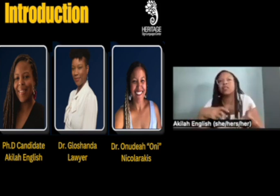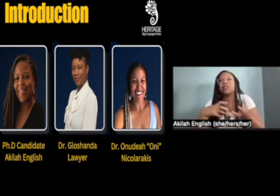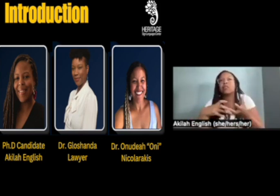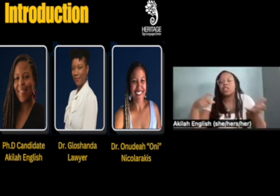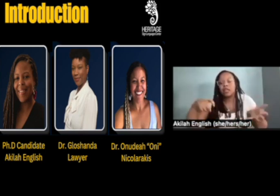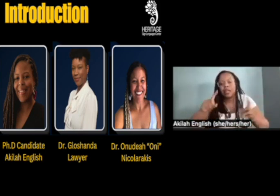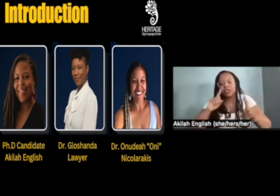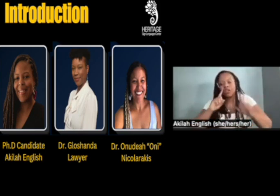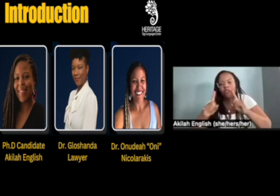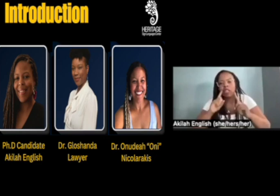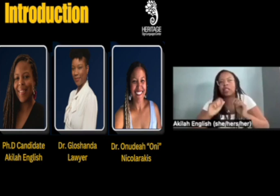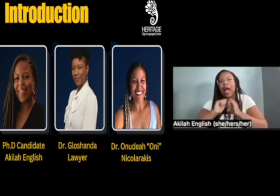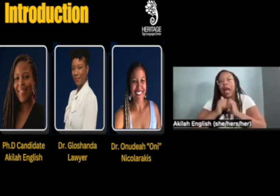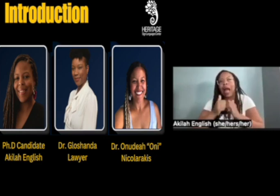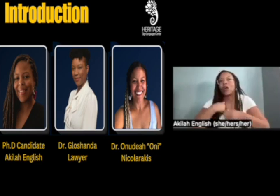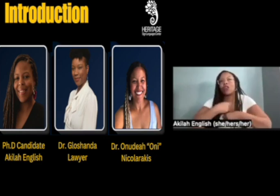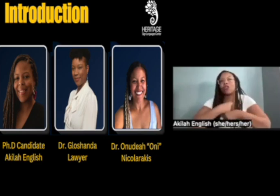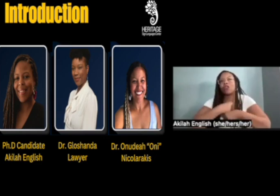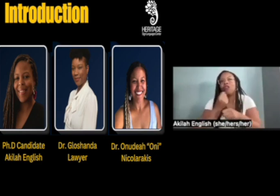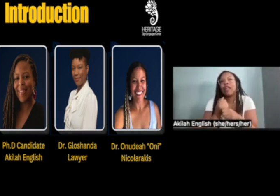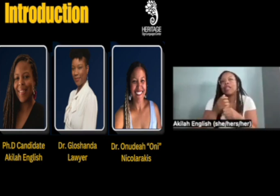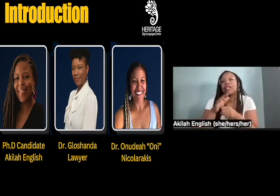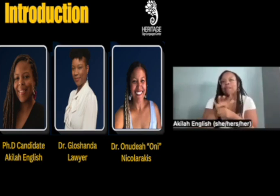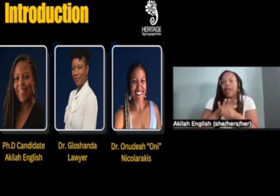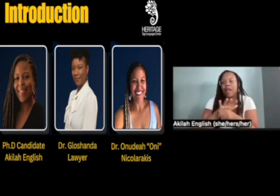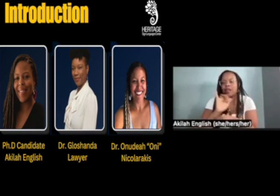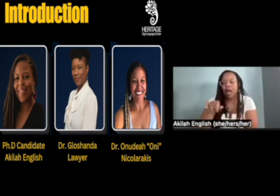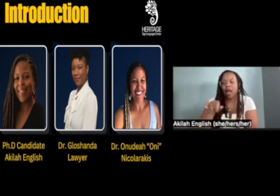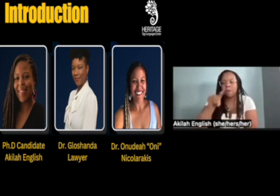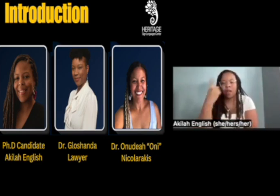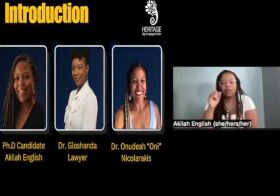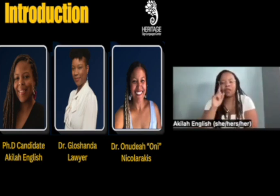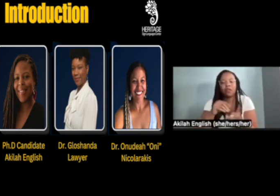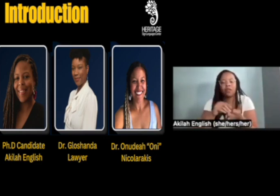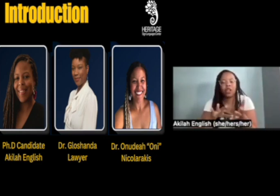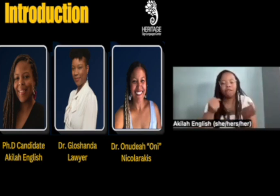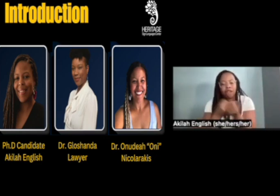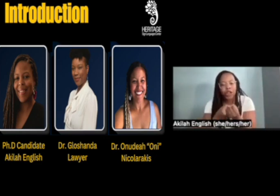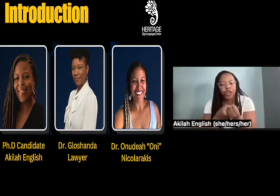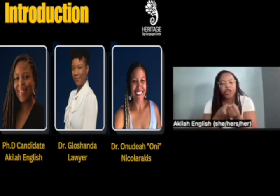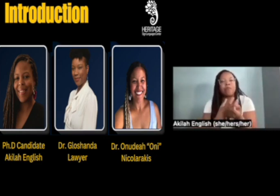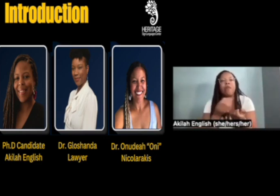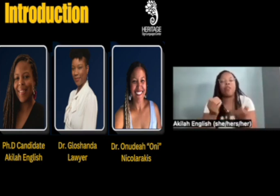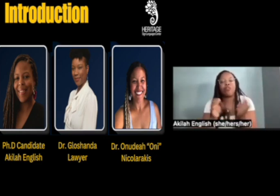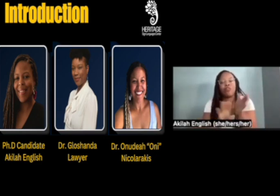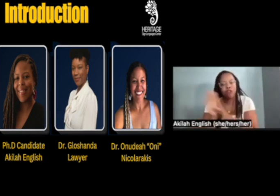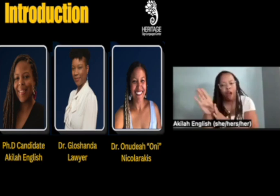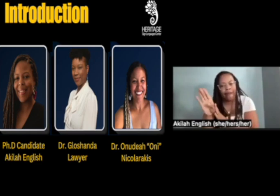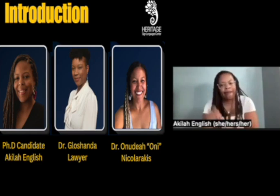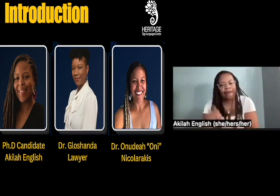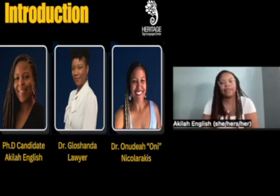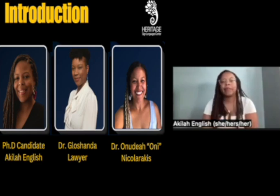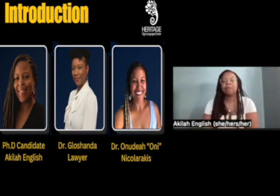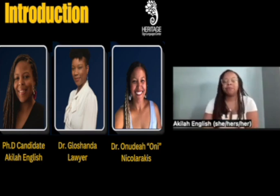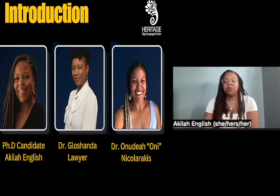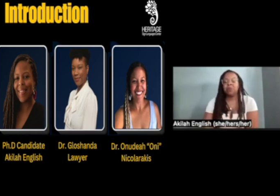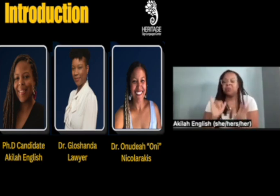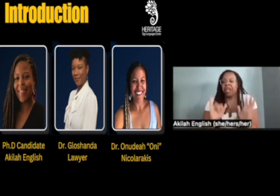This work is much needed. It's a much needed conversation about how we can create students, how we